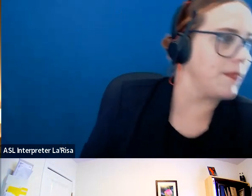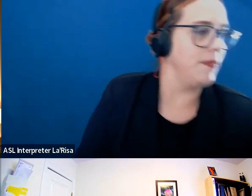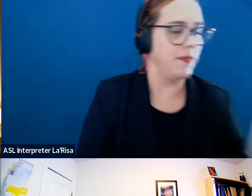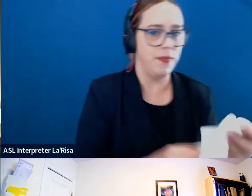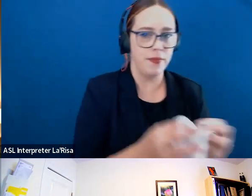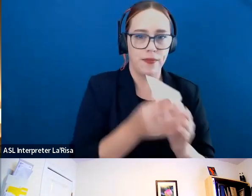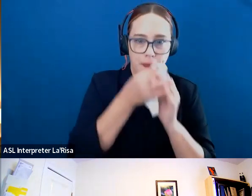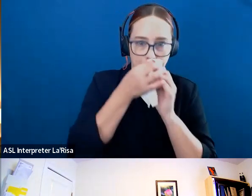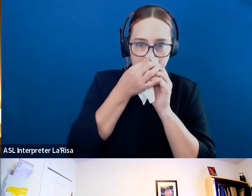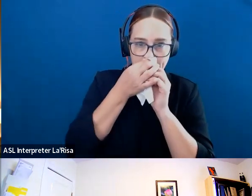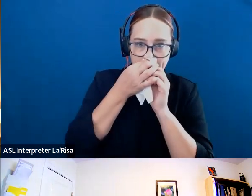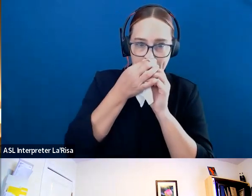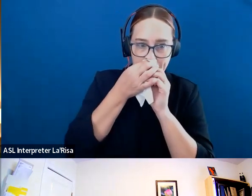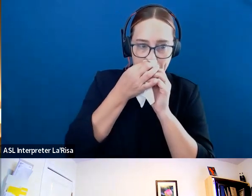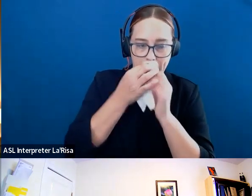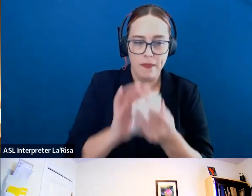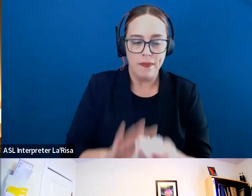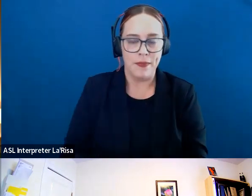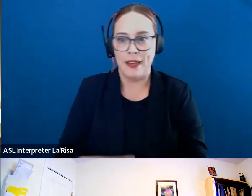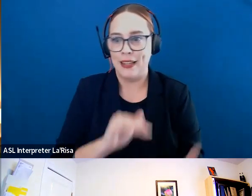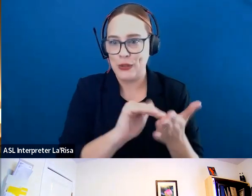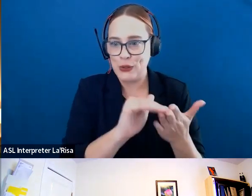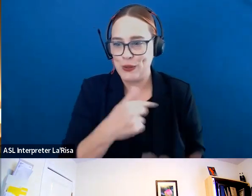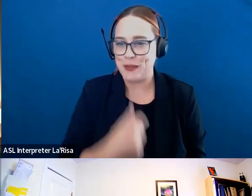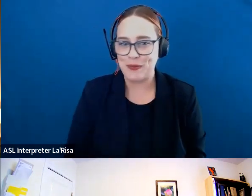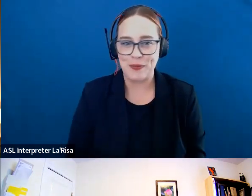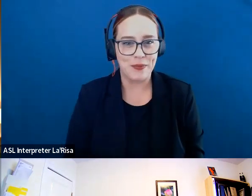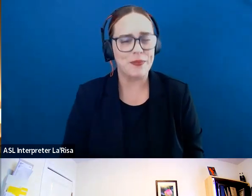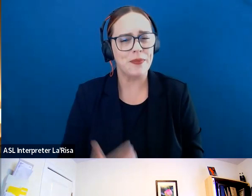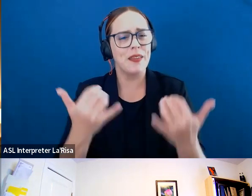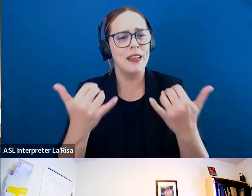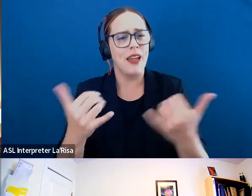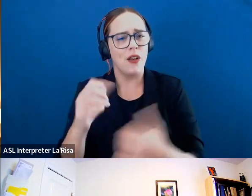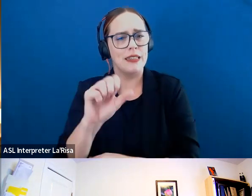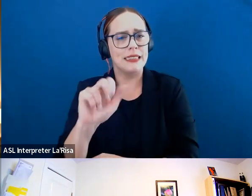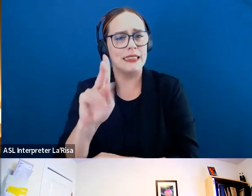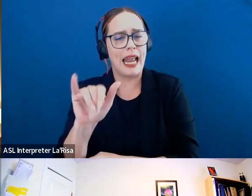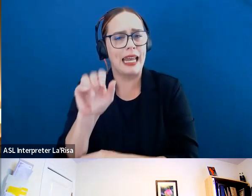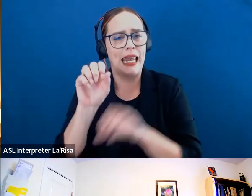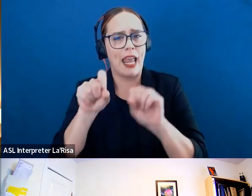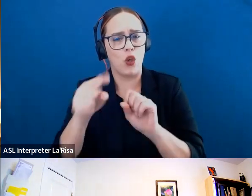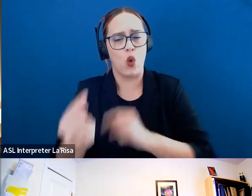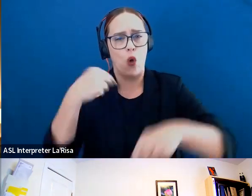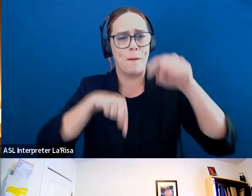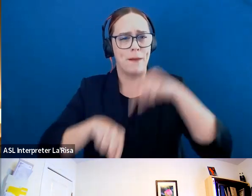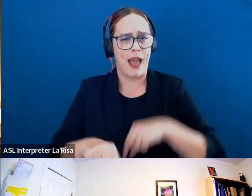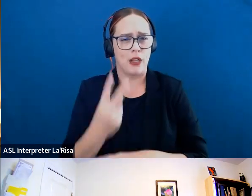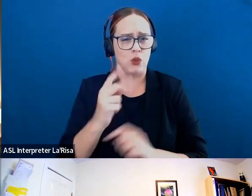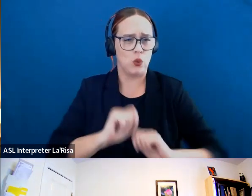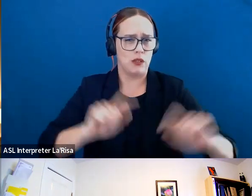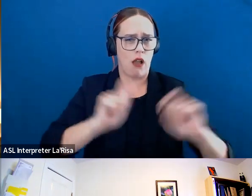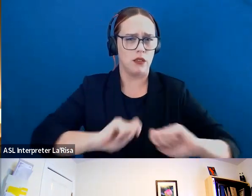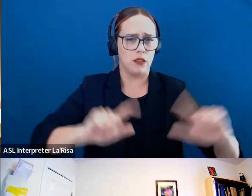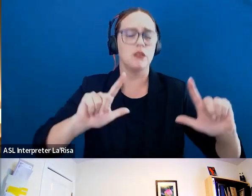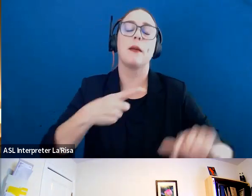And Cindy, can you back up just to a couple of grids? So you would go back, yeah, this is a great